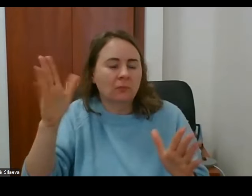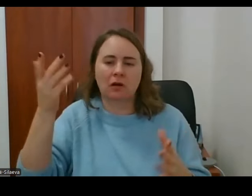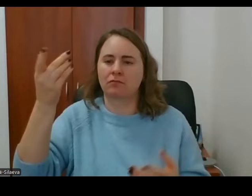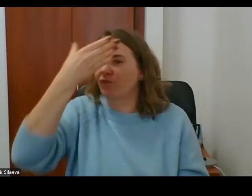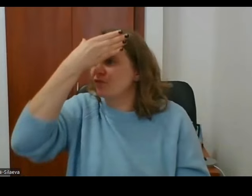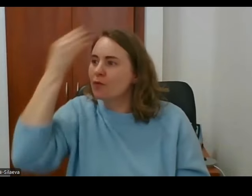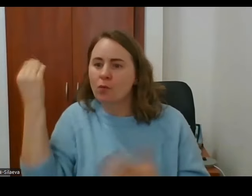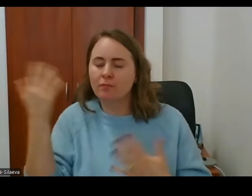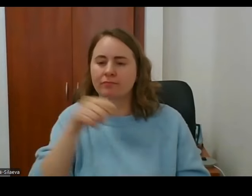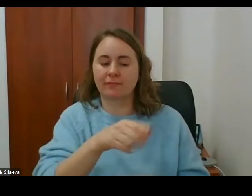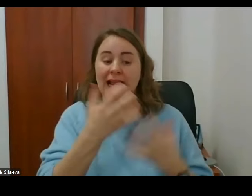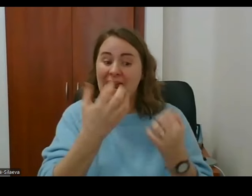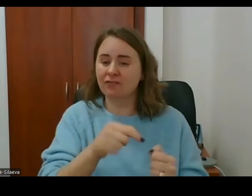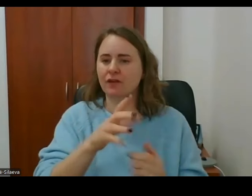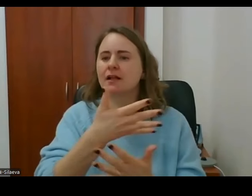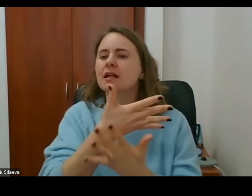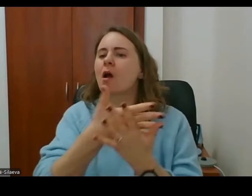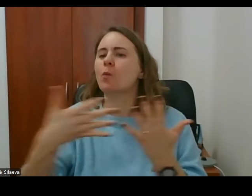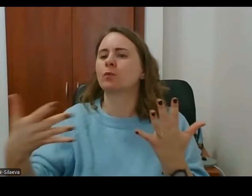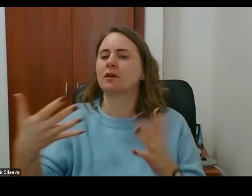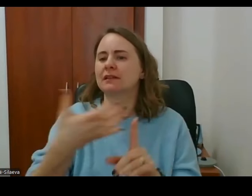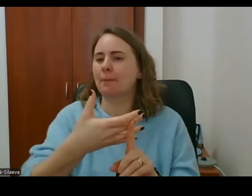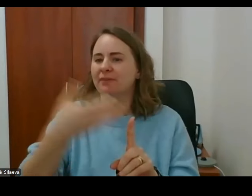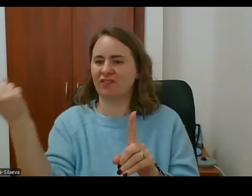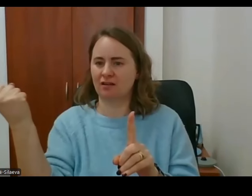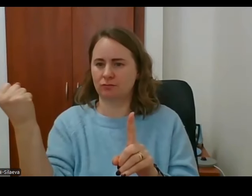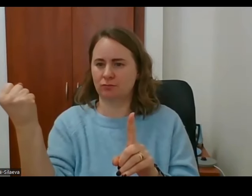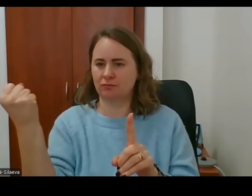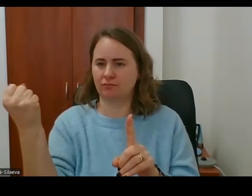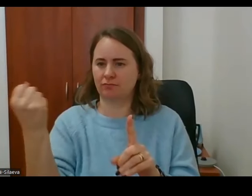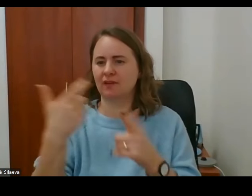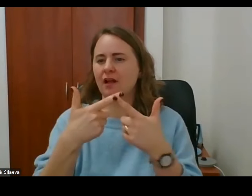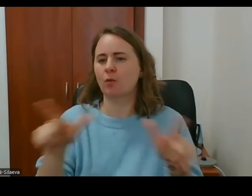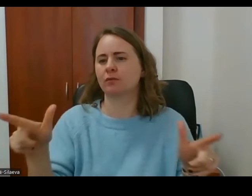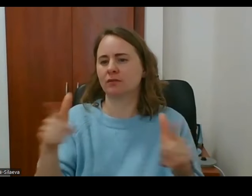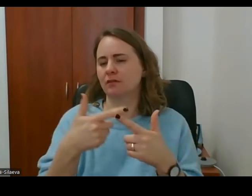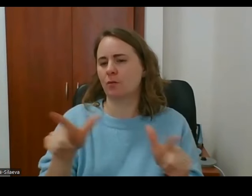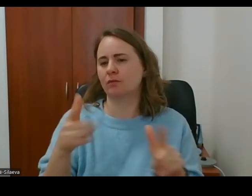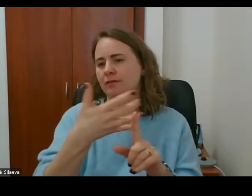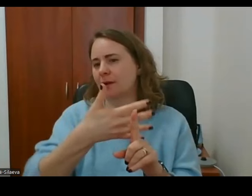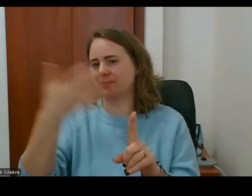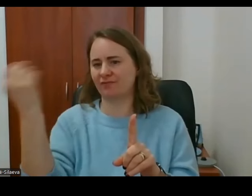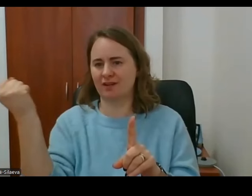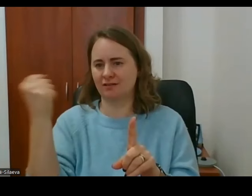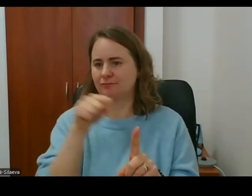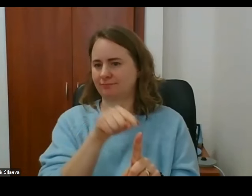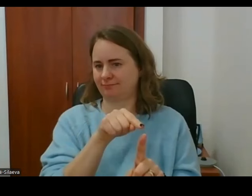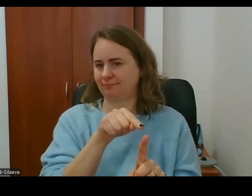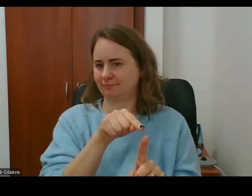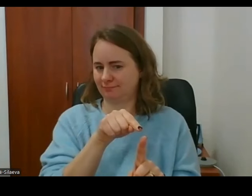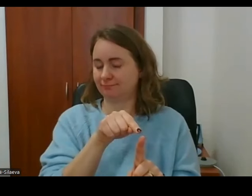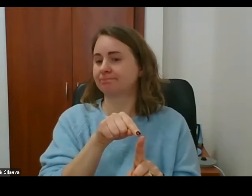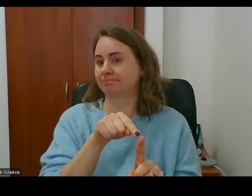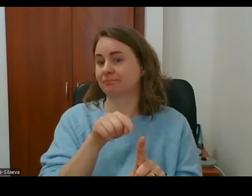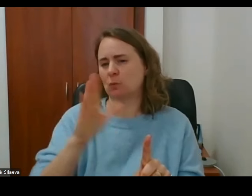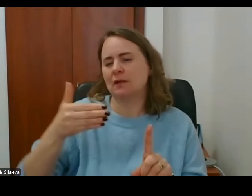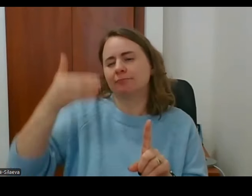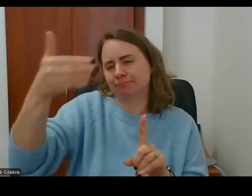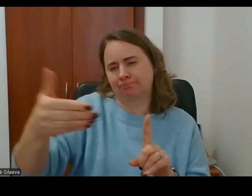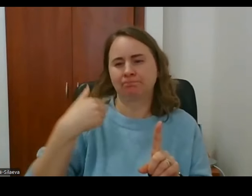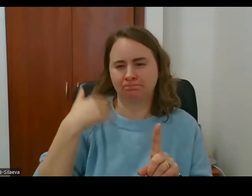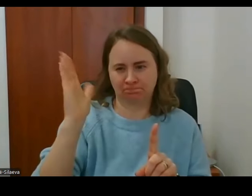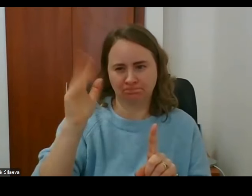symptoms of autism or some maybe just forget, but we never connect it with language deprivation. But